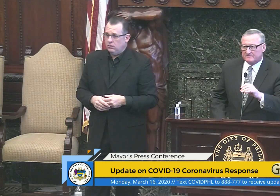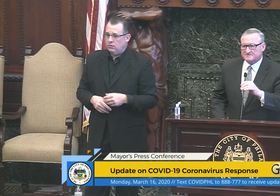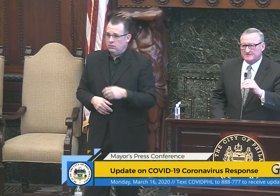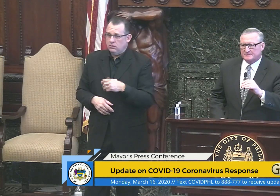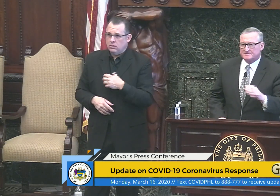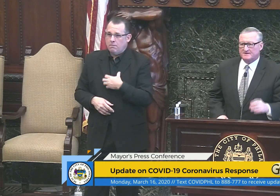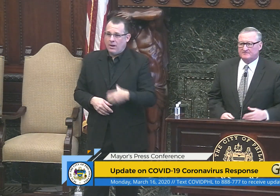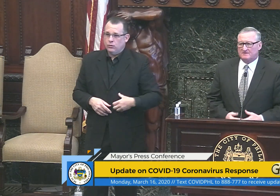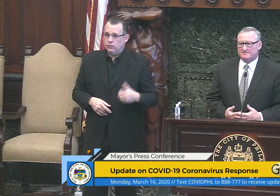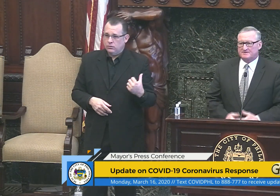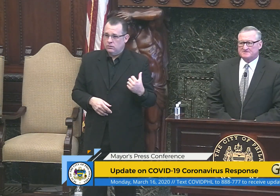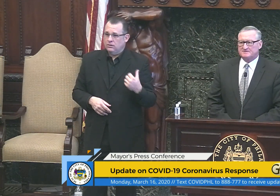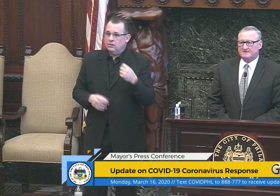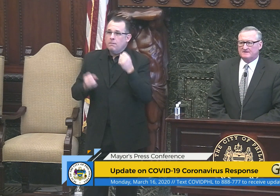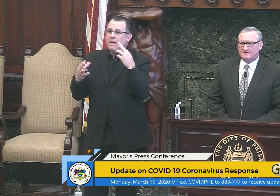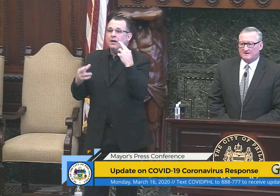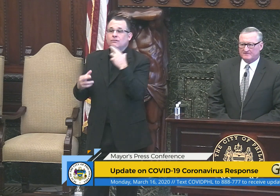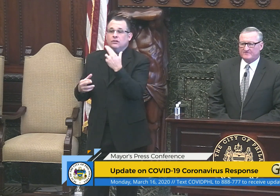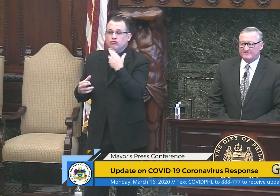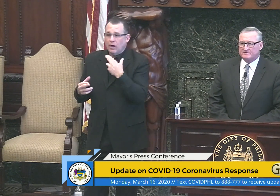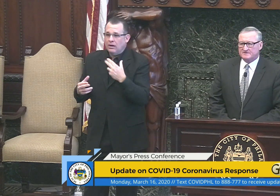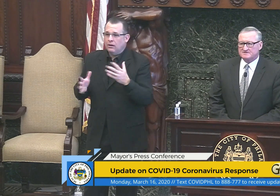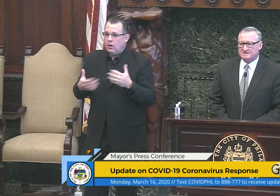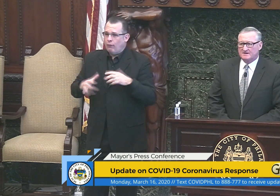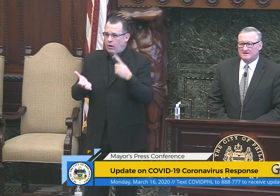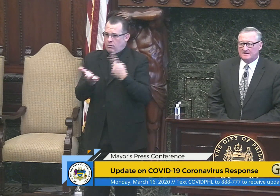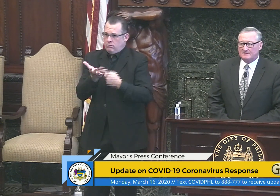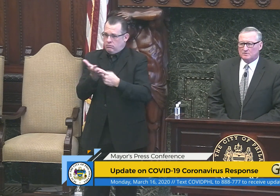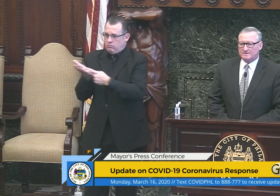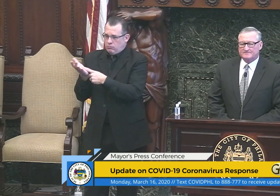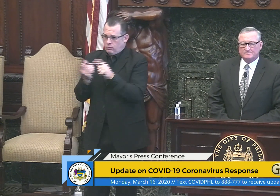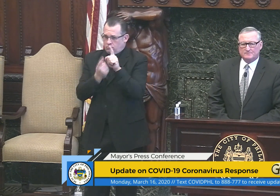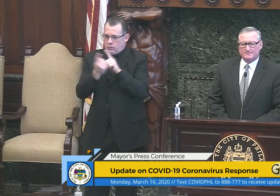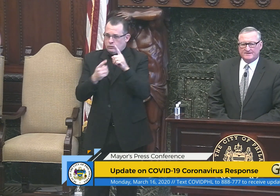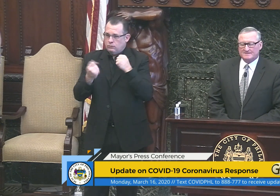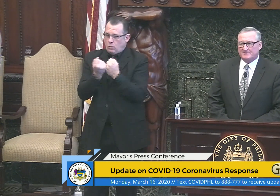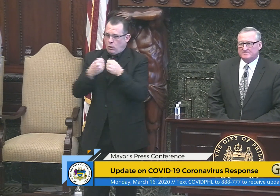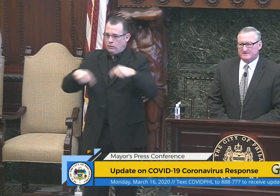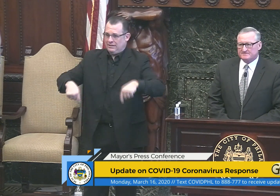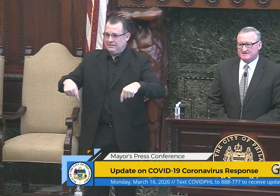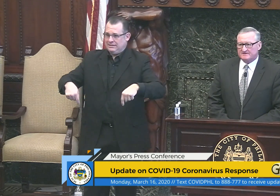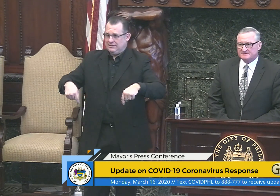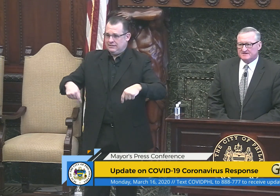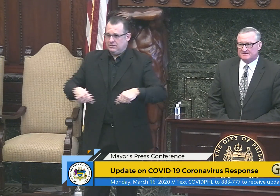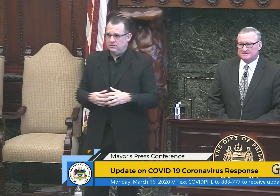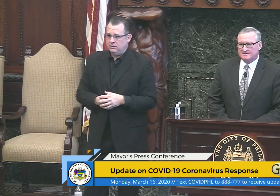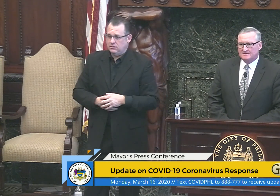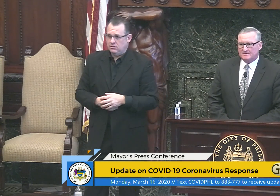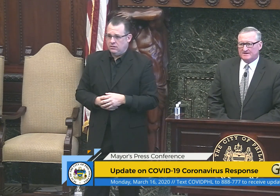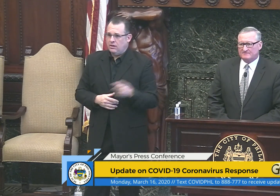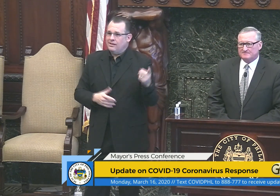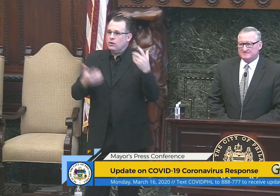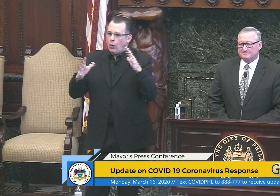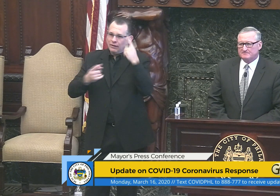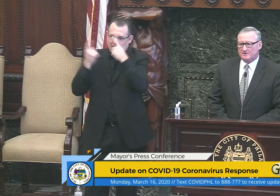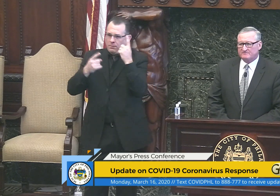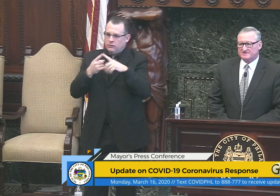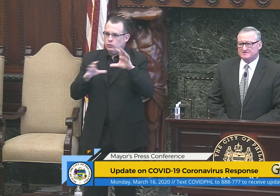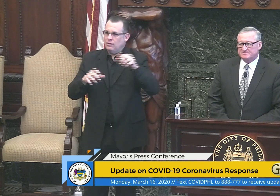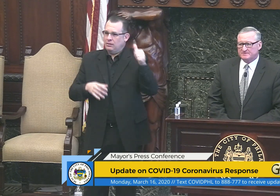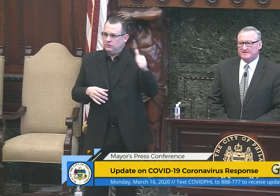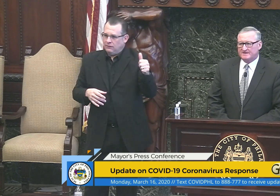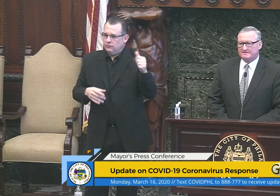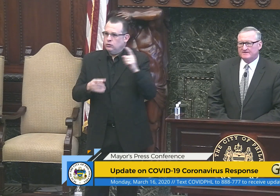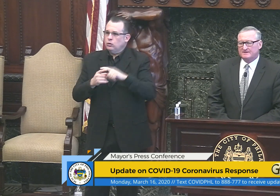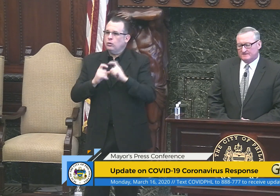Many of the restaurateurs that I've talked to personally are in favor of this. We're thinking about doing it themselves, and we gave them some